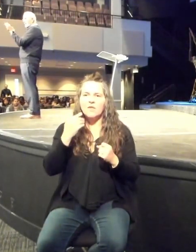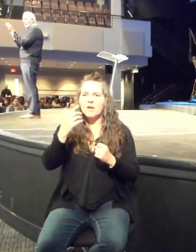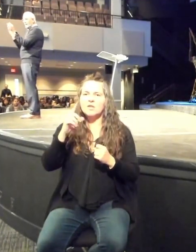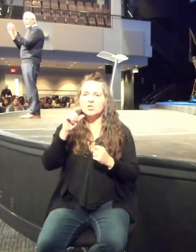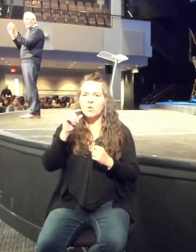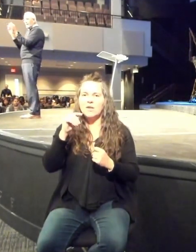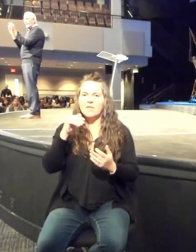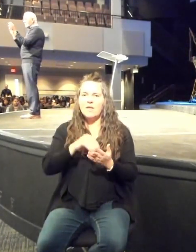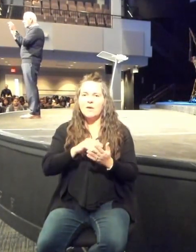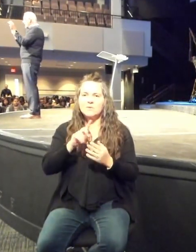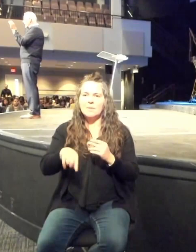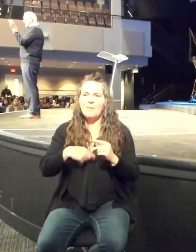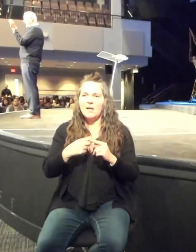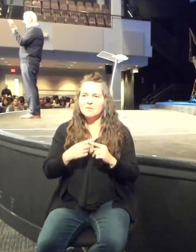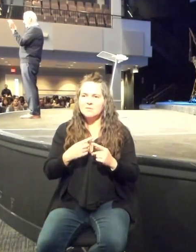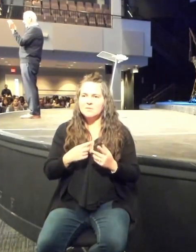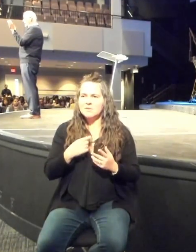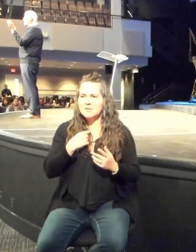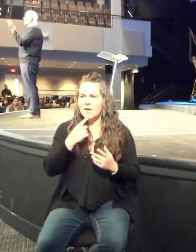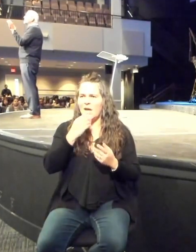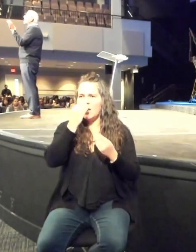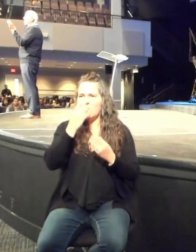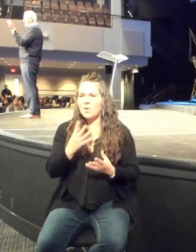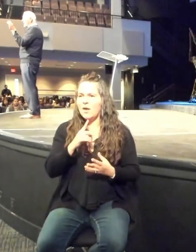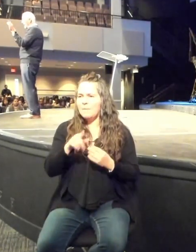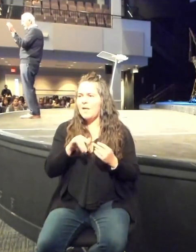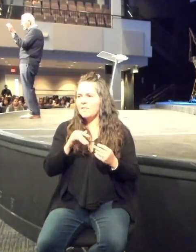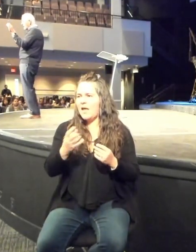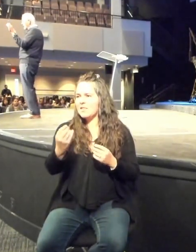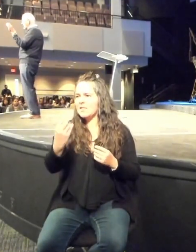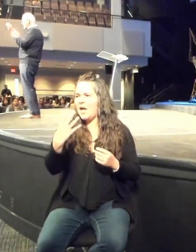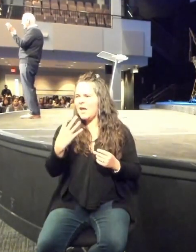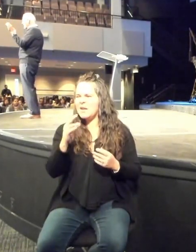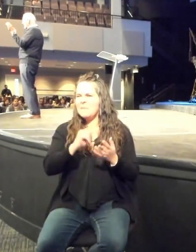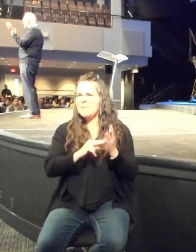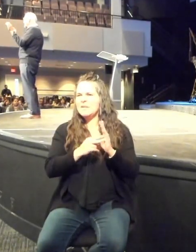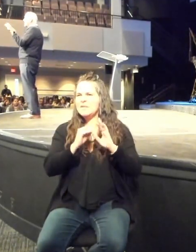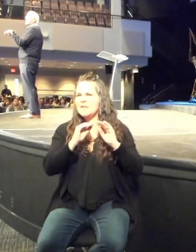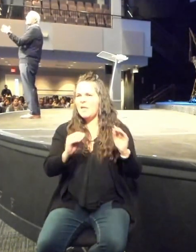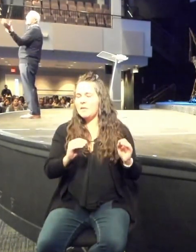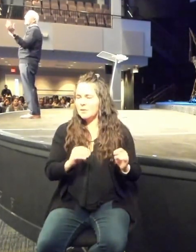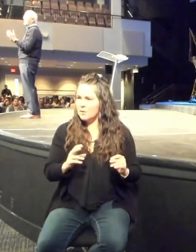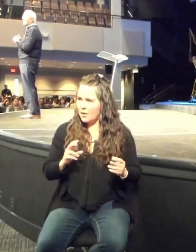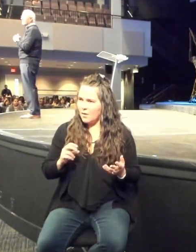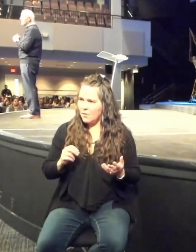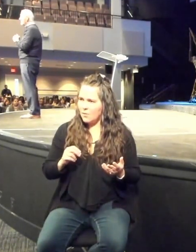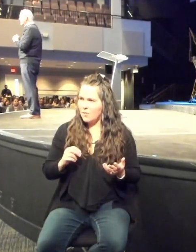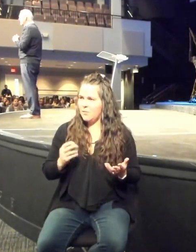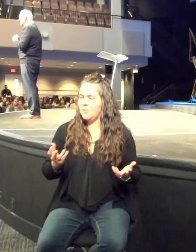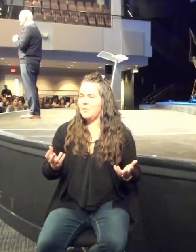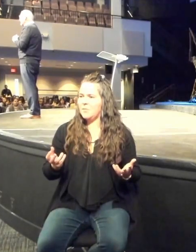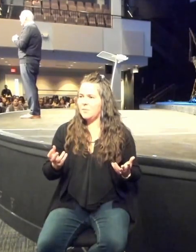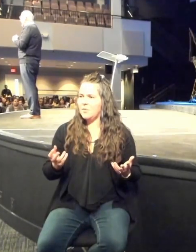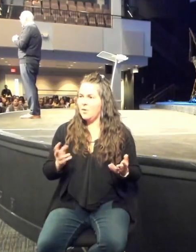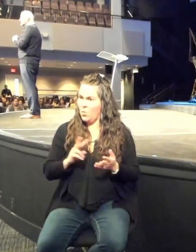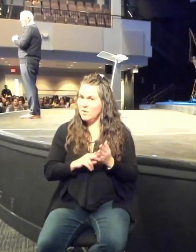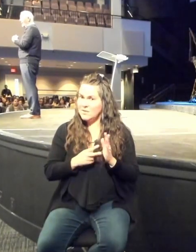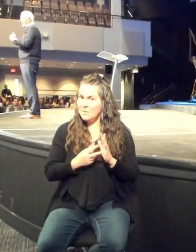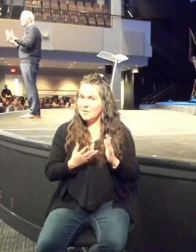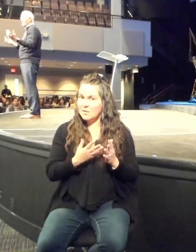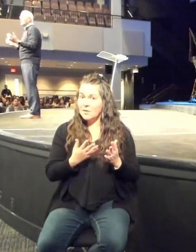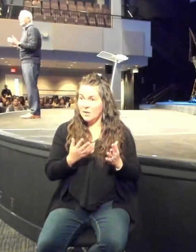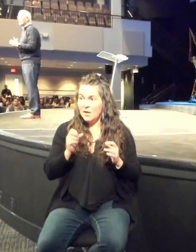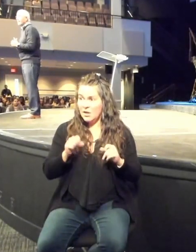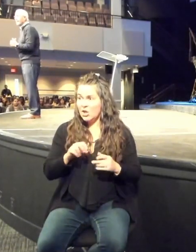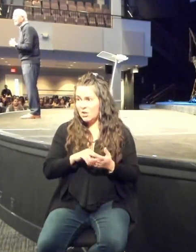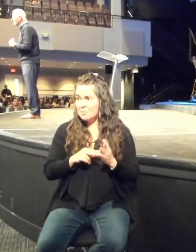ignore it, okay? So I don't care about that. It means nothing, okay? What does it mean? Oh, it doesn't mean anything. Well, actually, it might